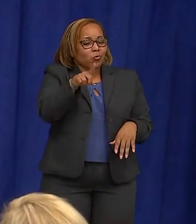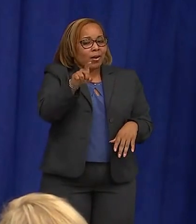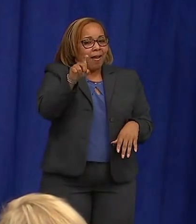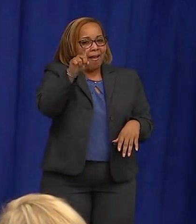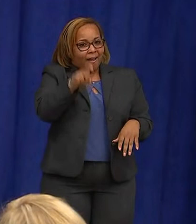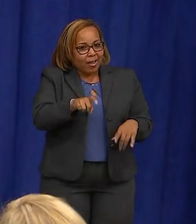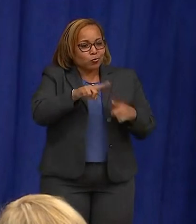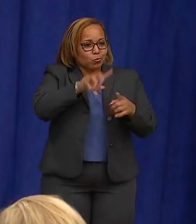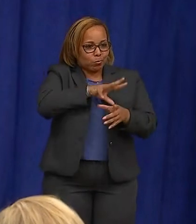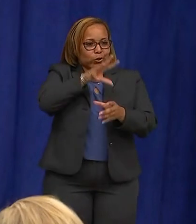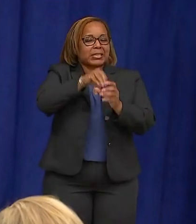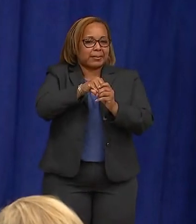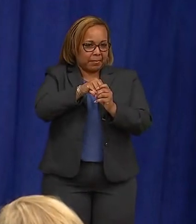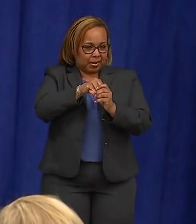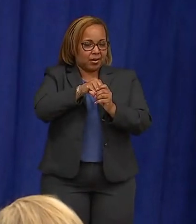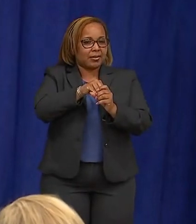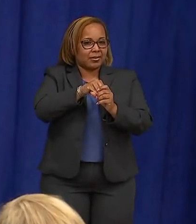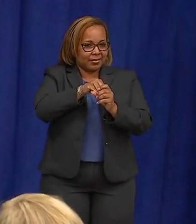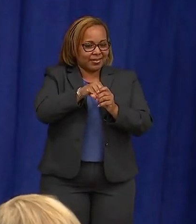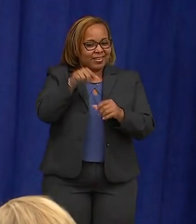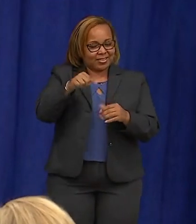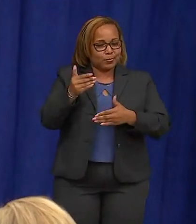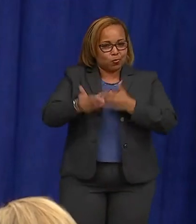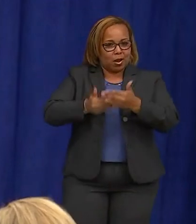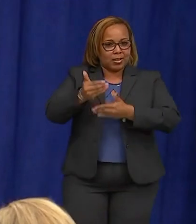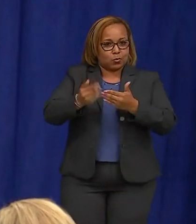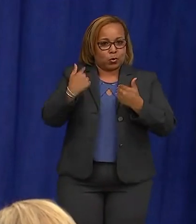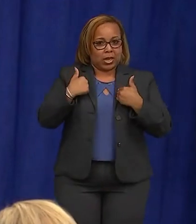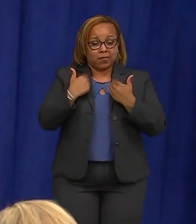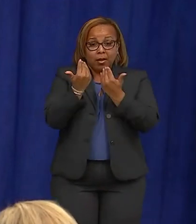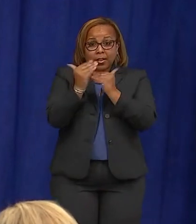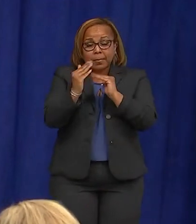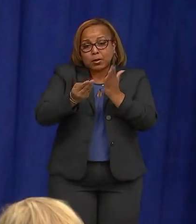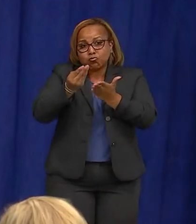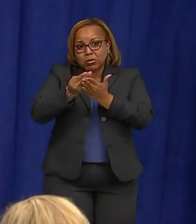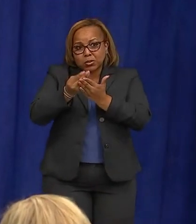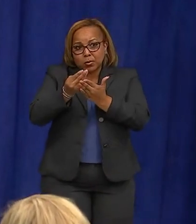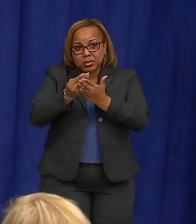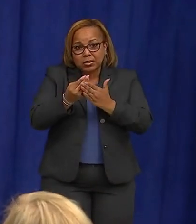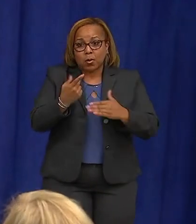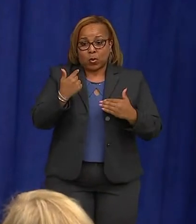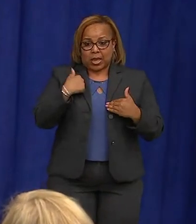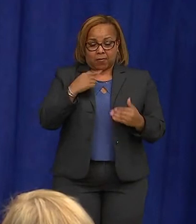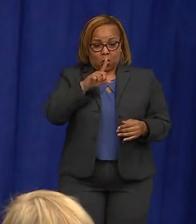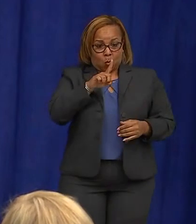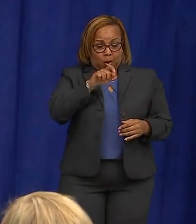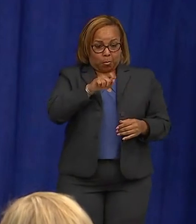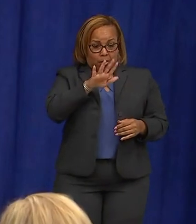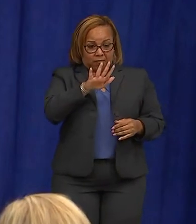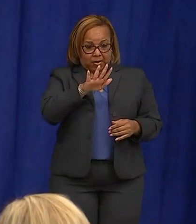to participate in this process where we have limited resources and we have a